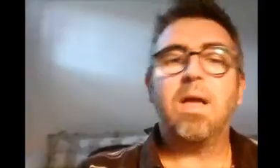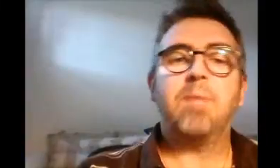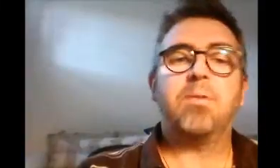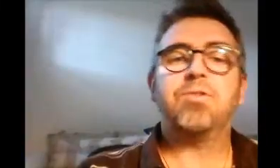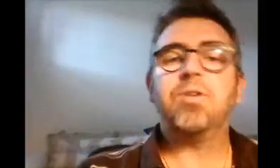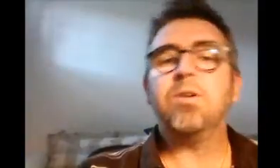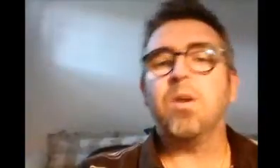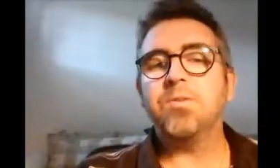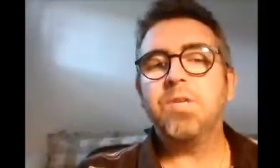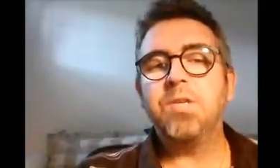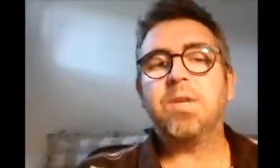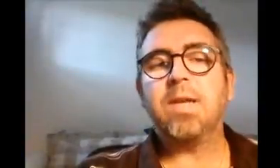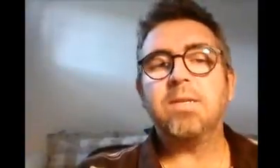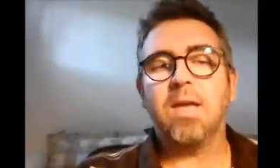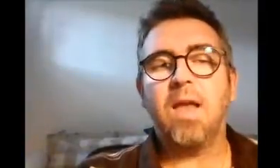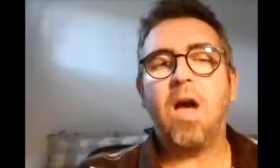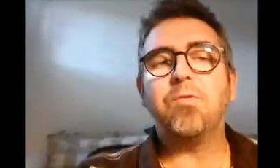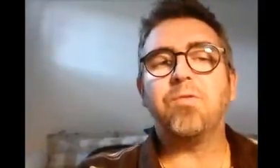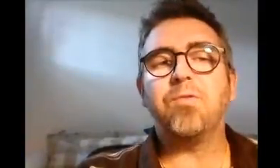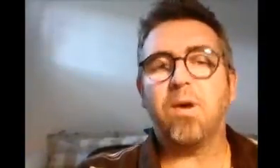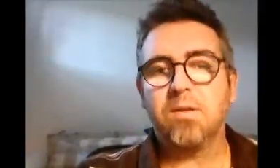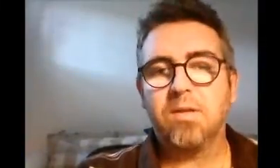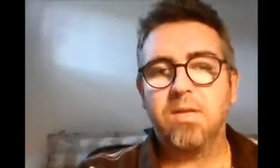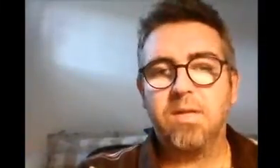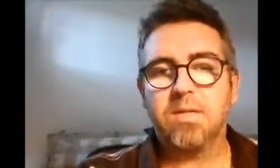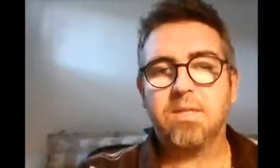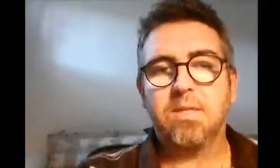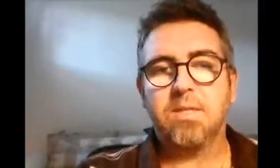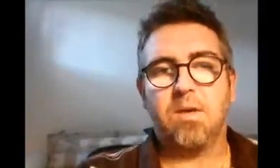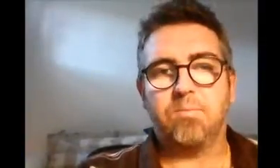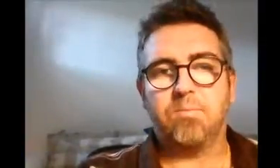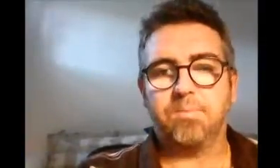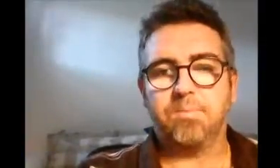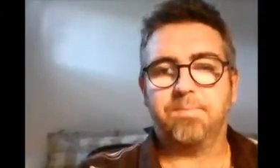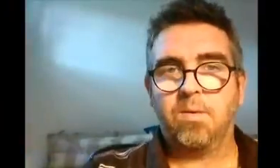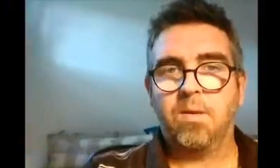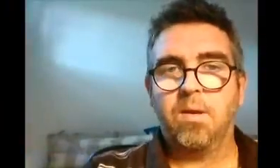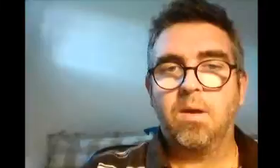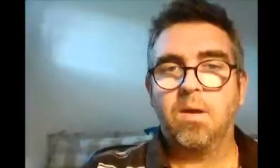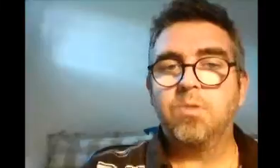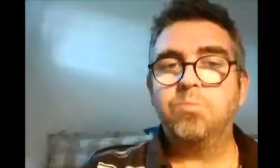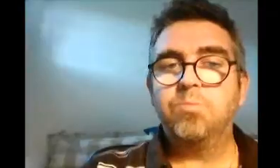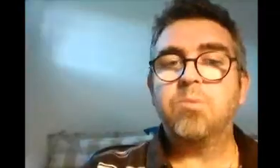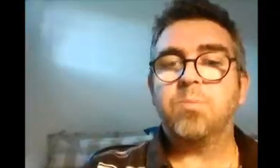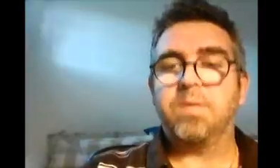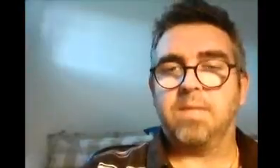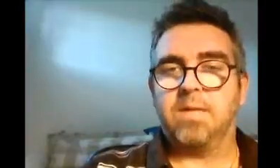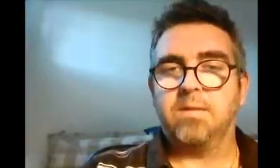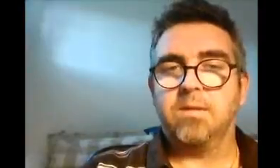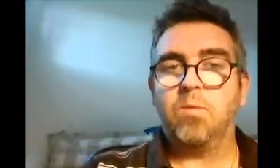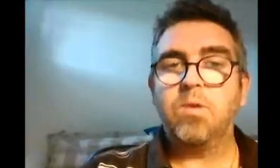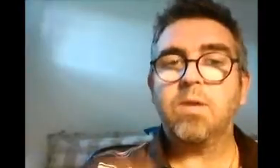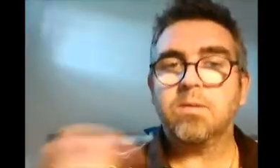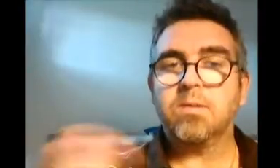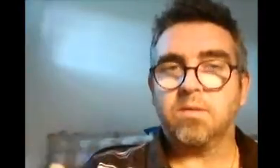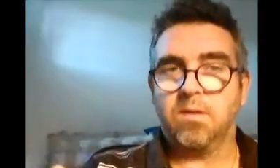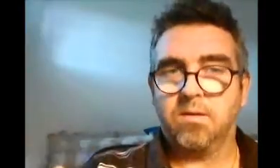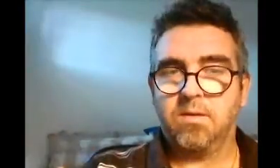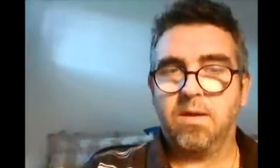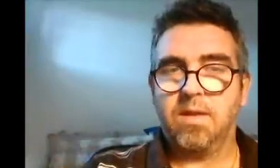help of trigonometry, you can tell how far is the object. To be more precise, when you look at the star, then